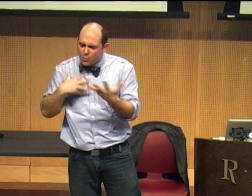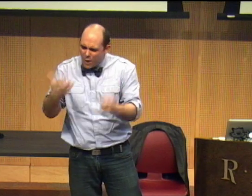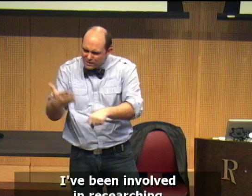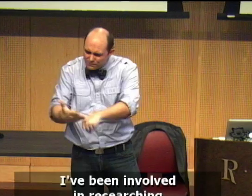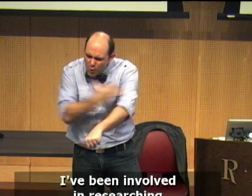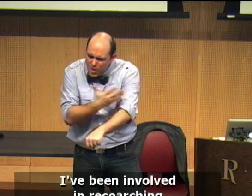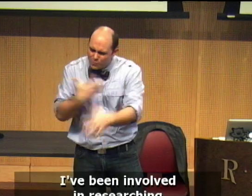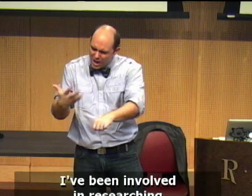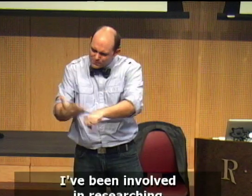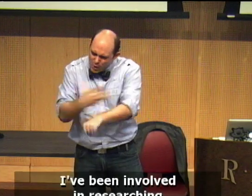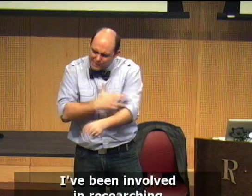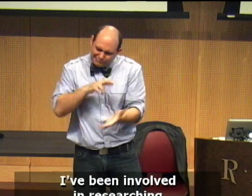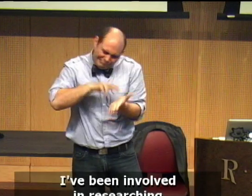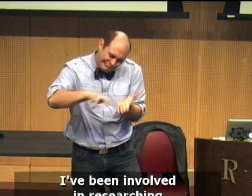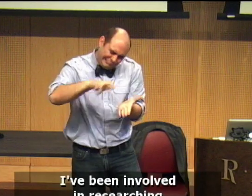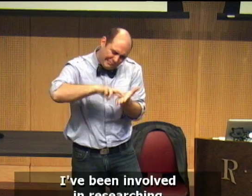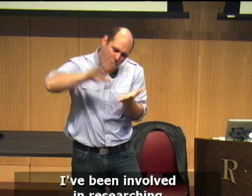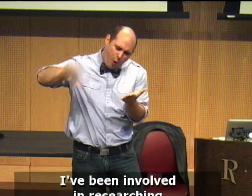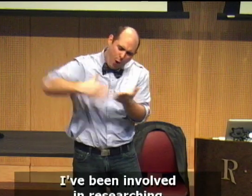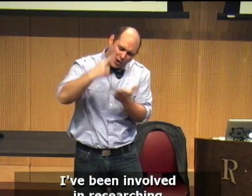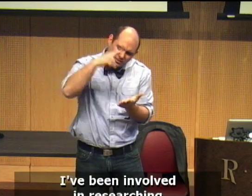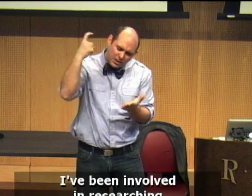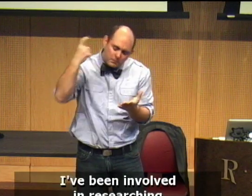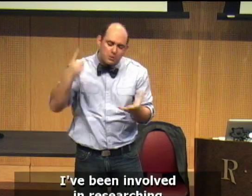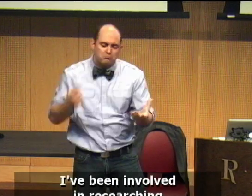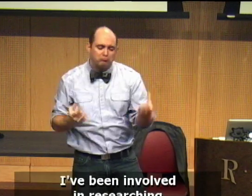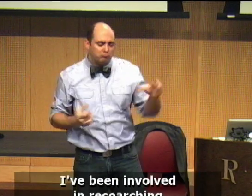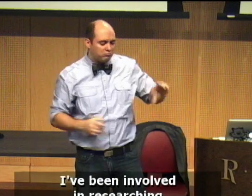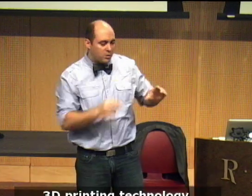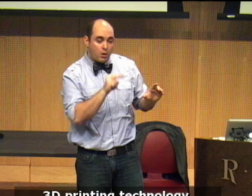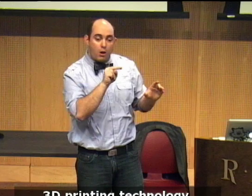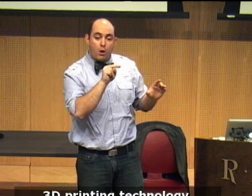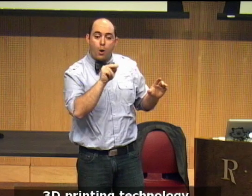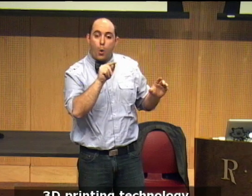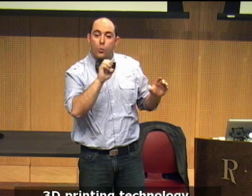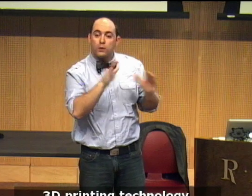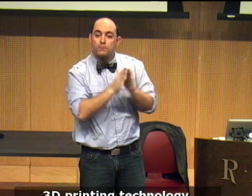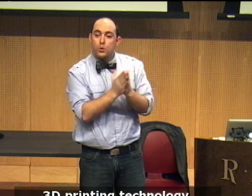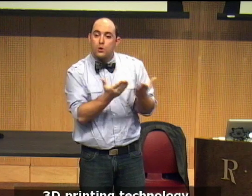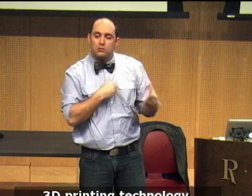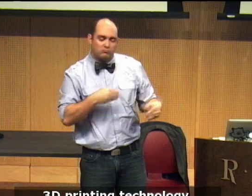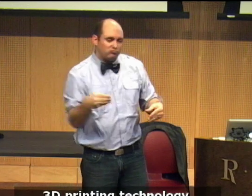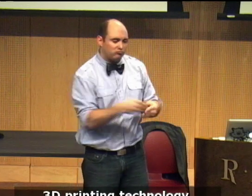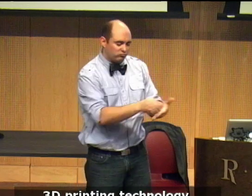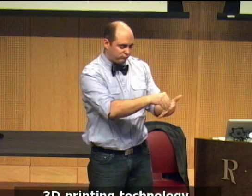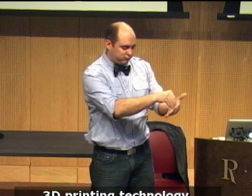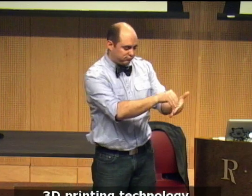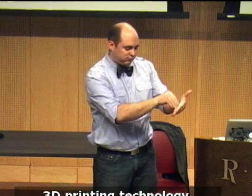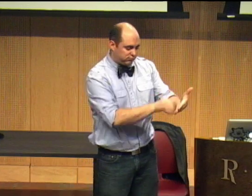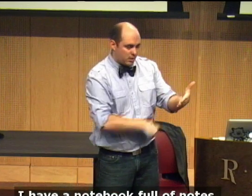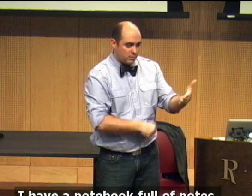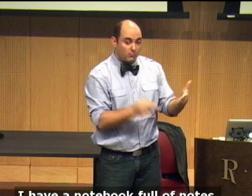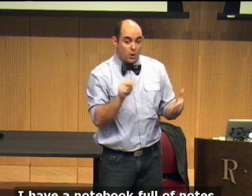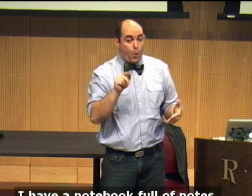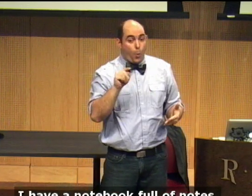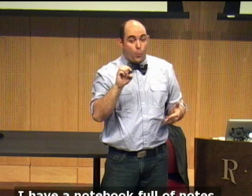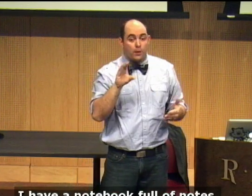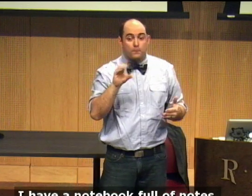I've been involved in researching 3D printing technology. I have a notebook full